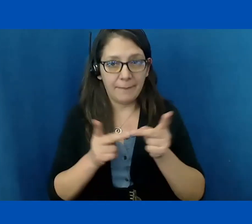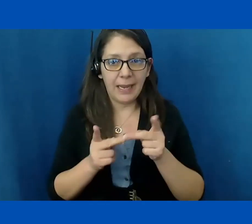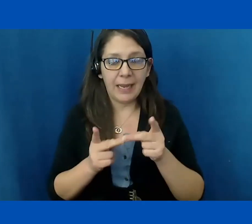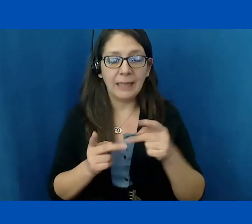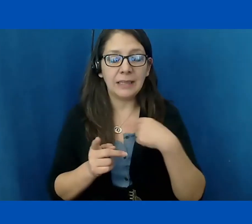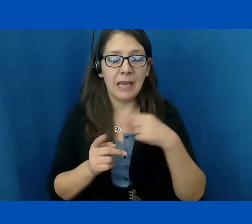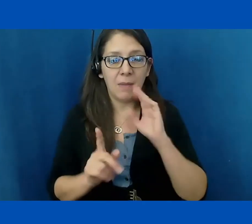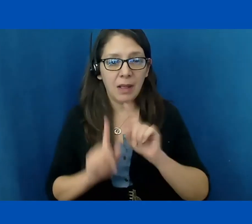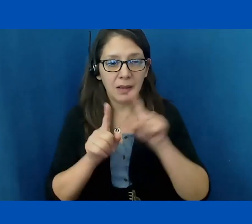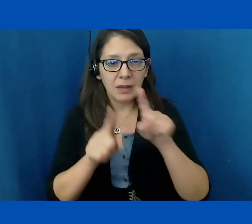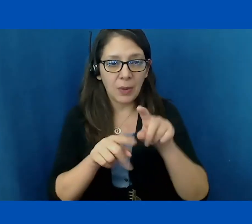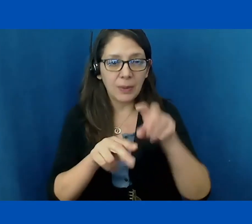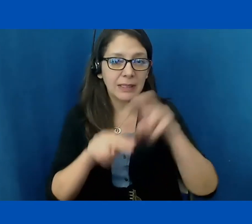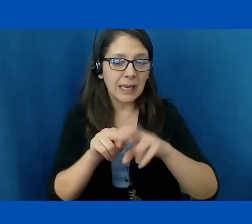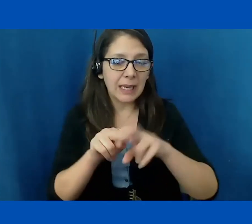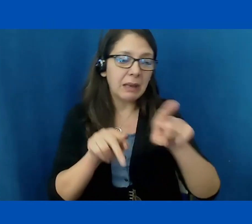So